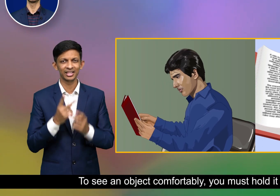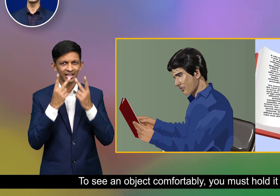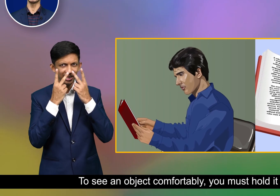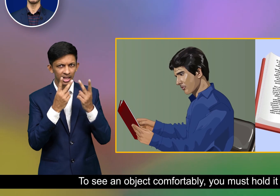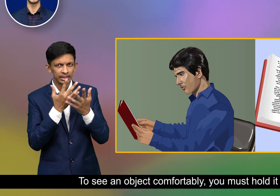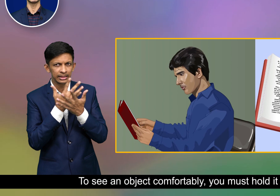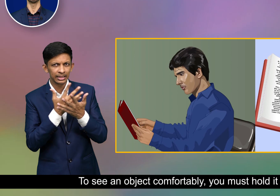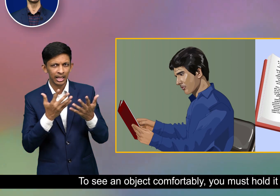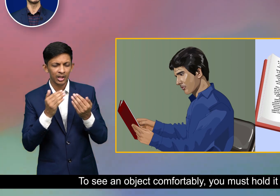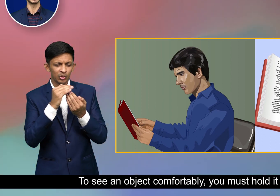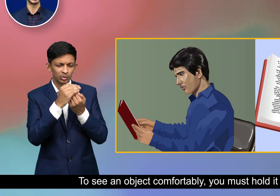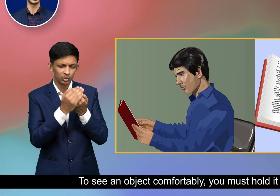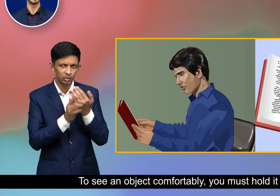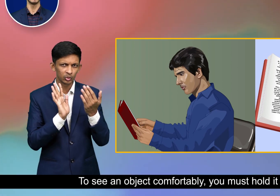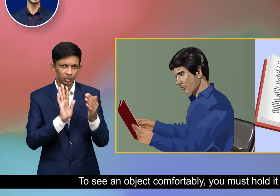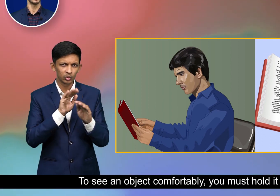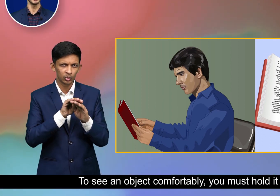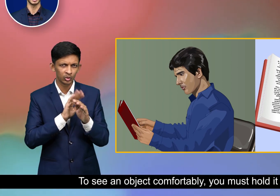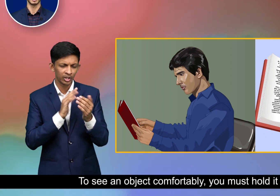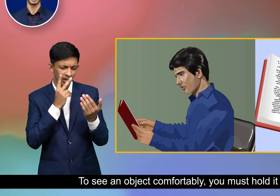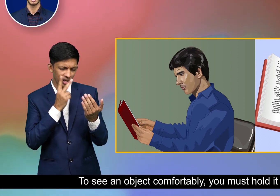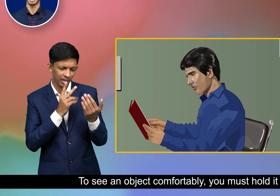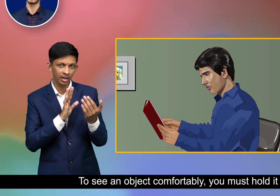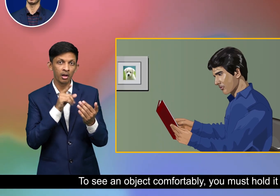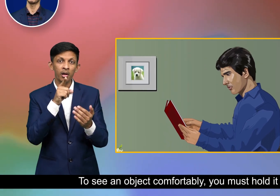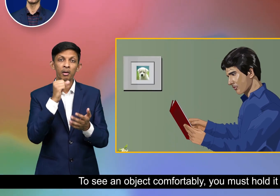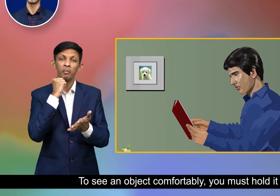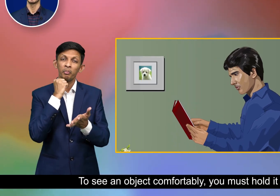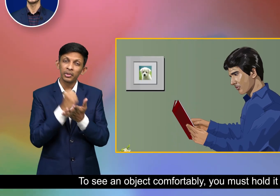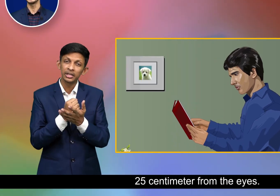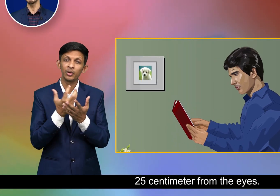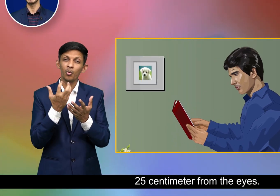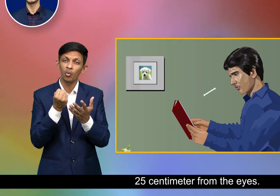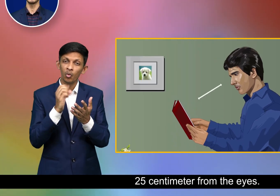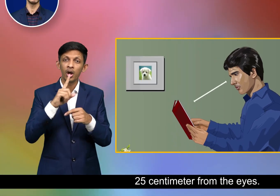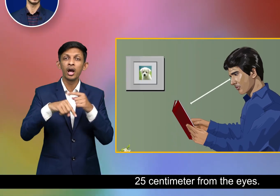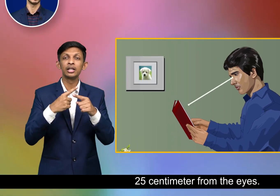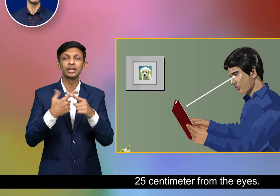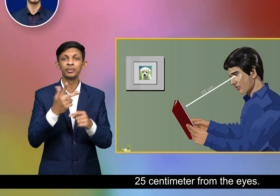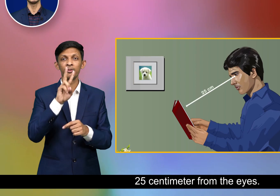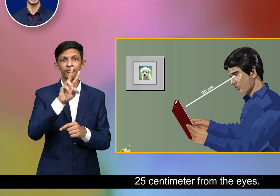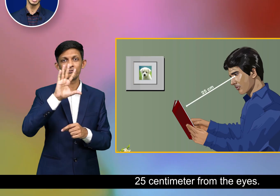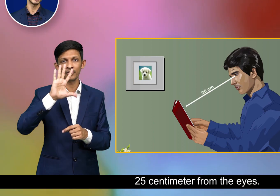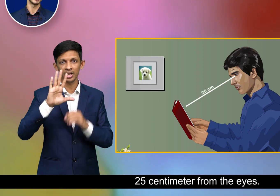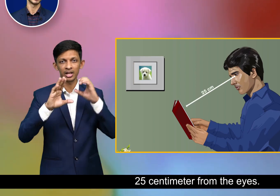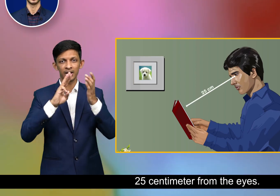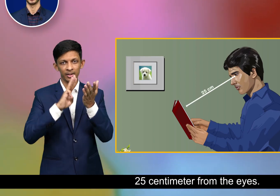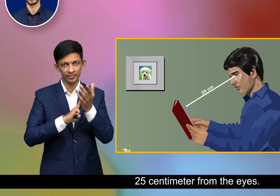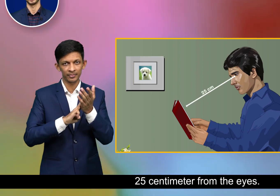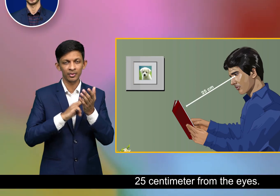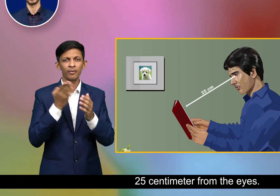To see an object comfortably, you must hold it at about 25 cm from the